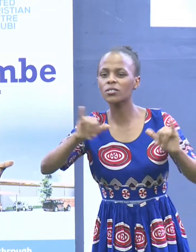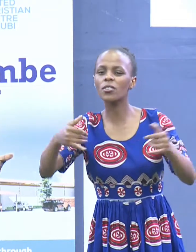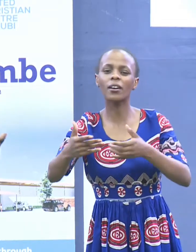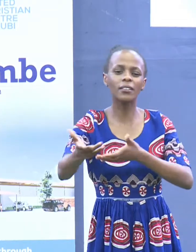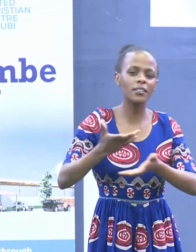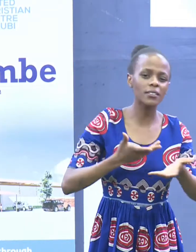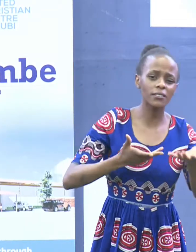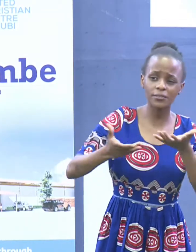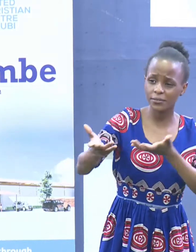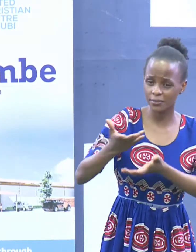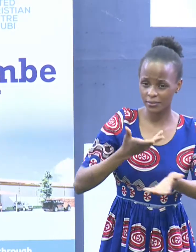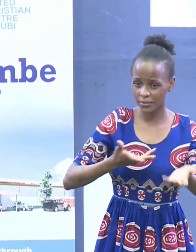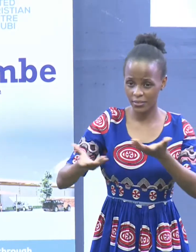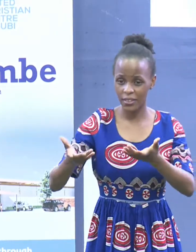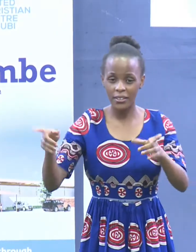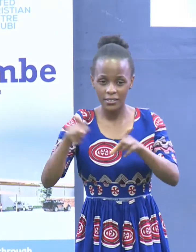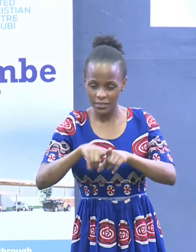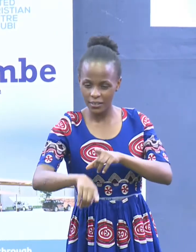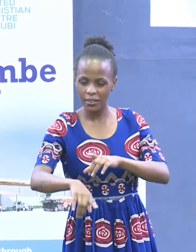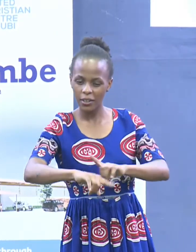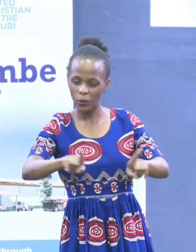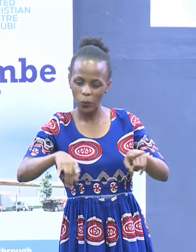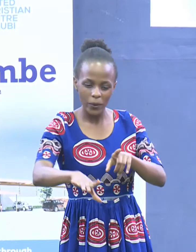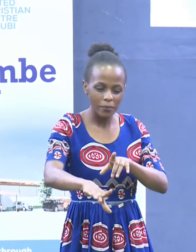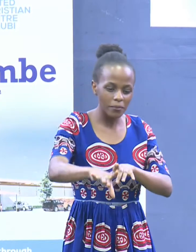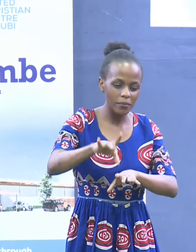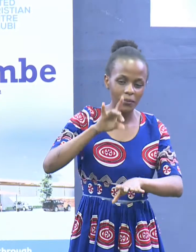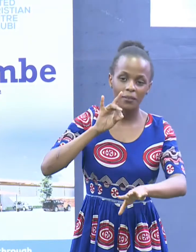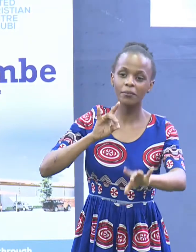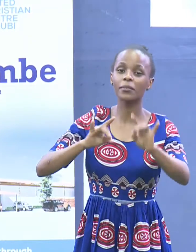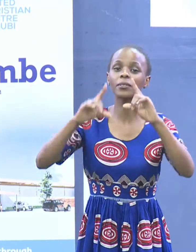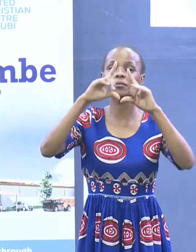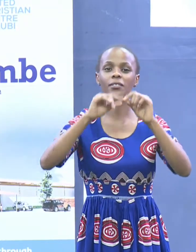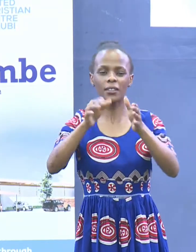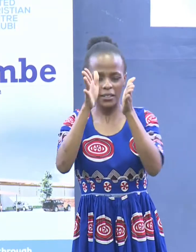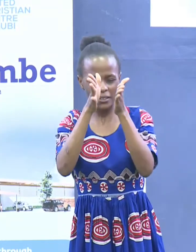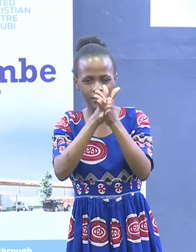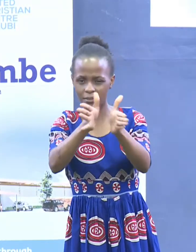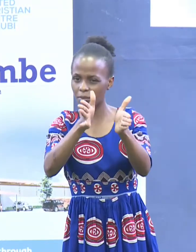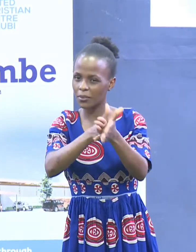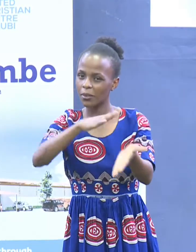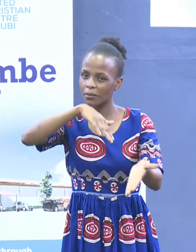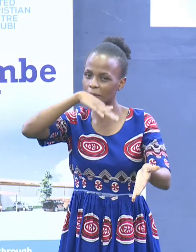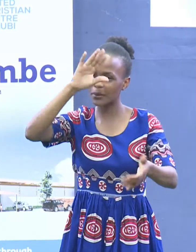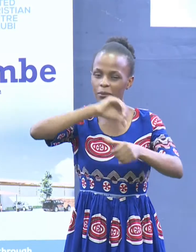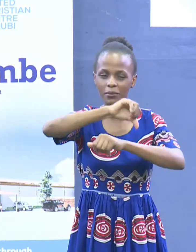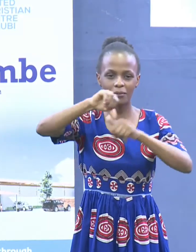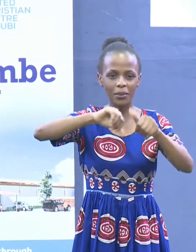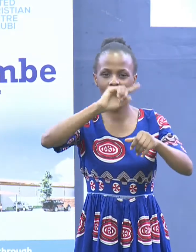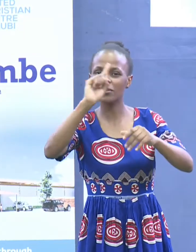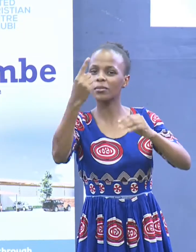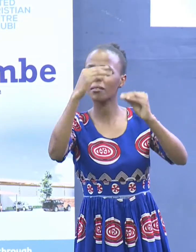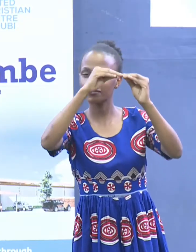his sons to speak to them. Bwe tujja ebigambo ebinnyonnyola. Omwana omubereberye. That's how we get the words